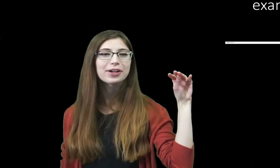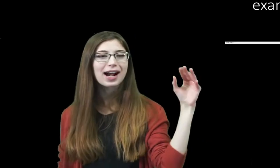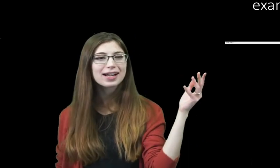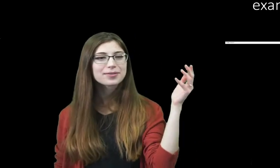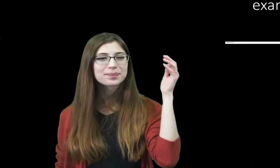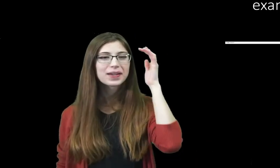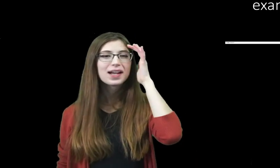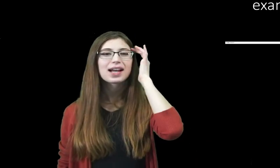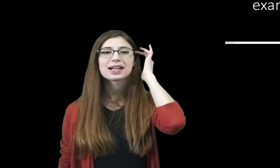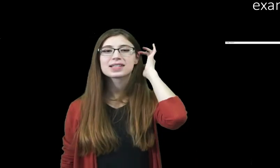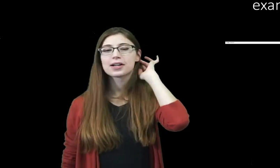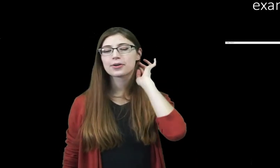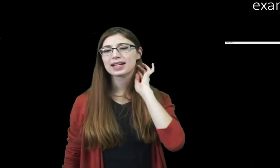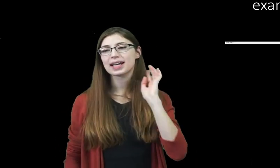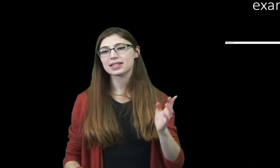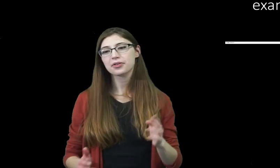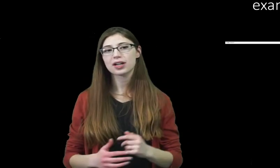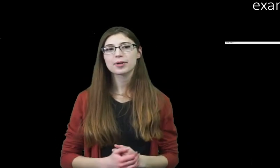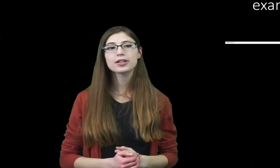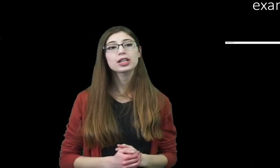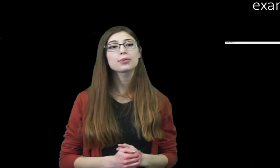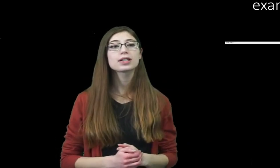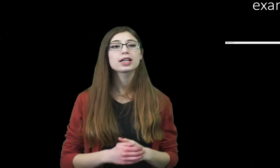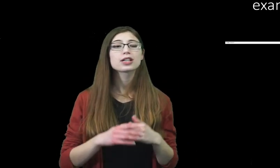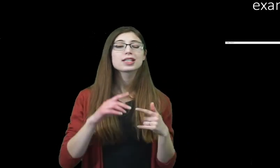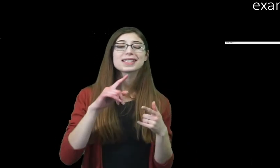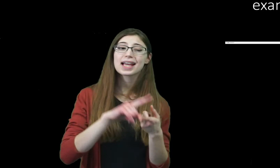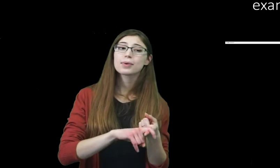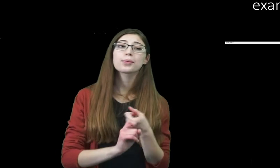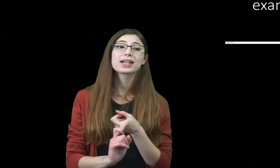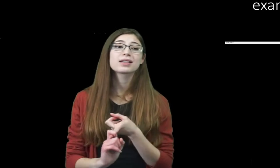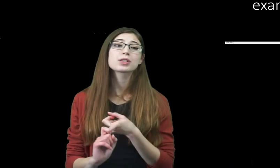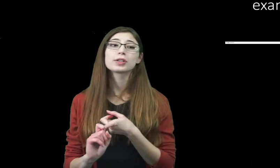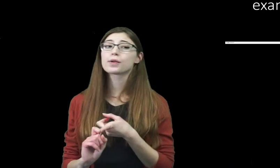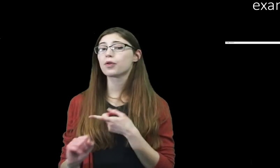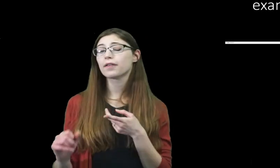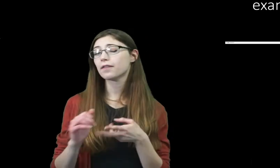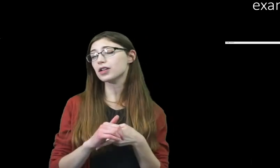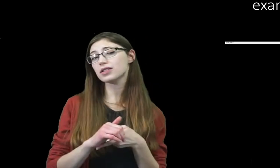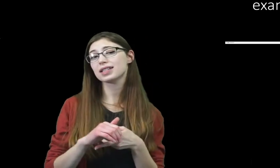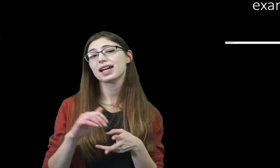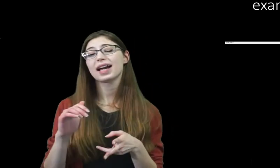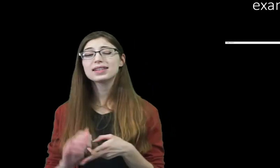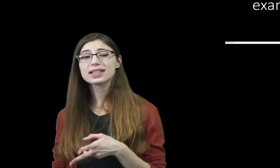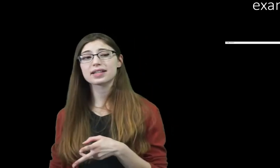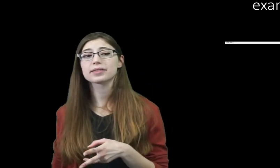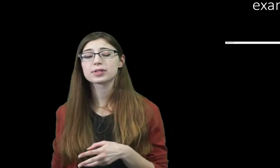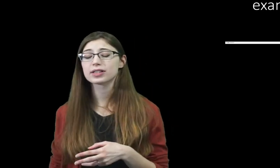eye. And so in ASL grammar, you would say what you're wanting them to look for first, and then tell them to look. You